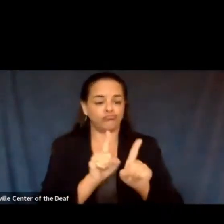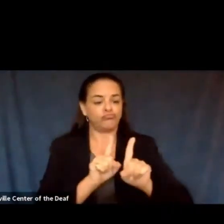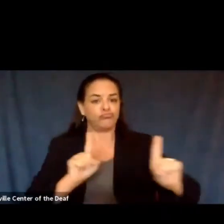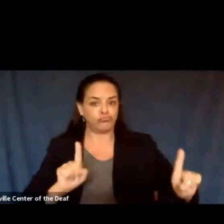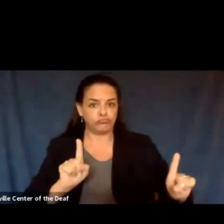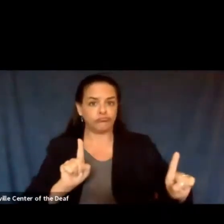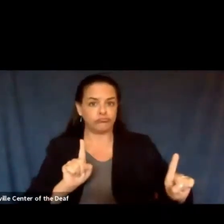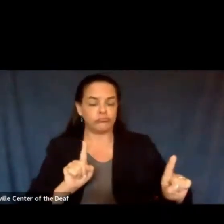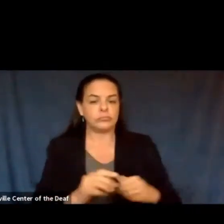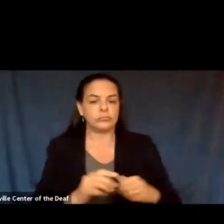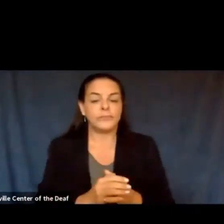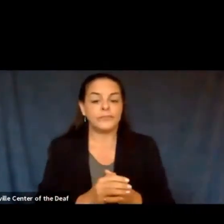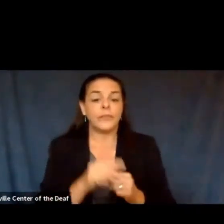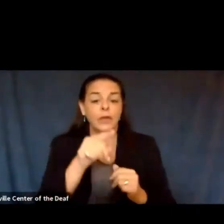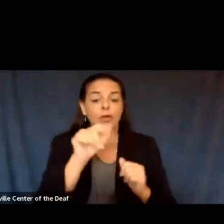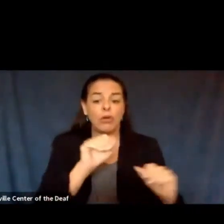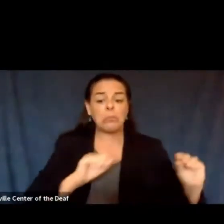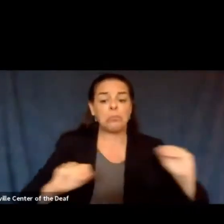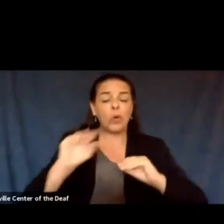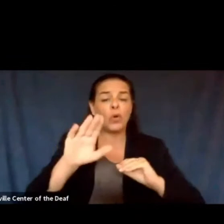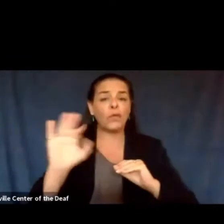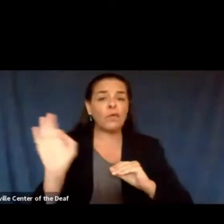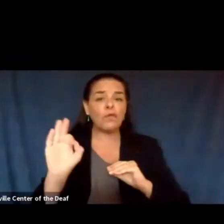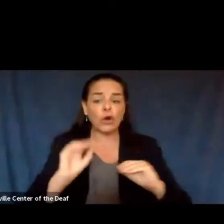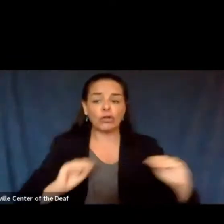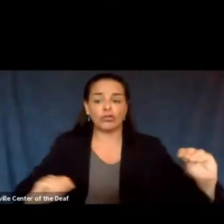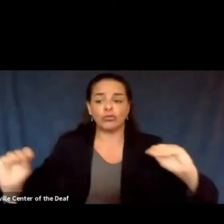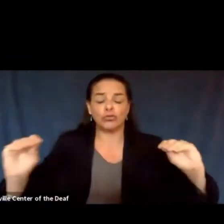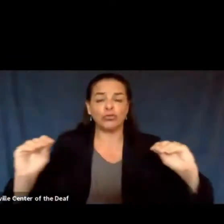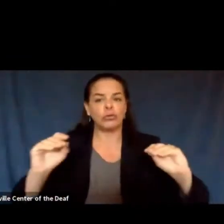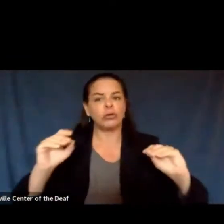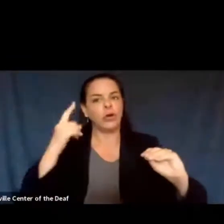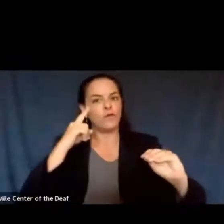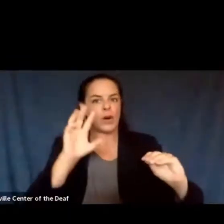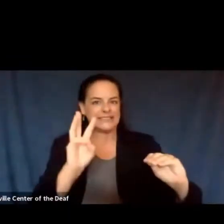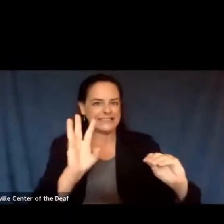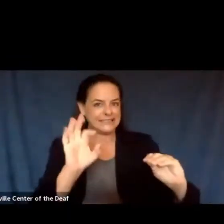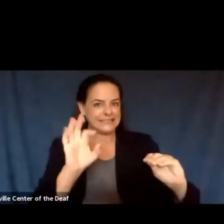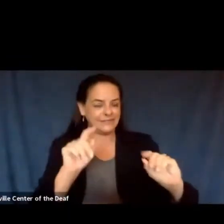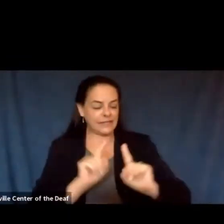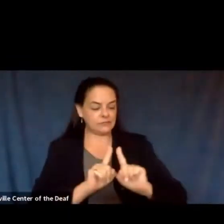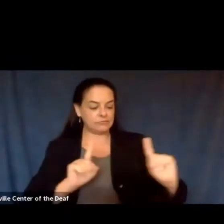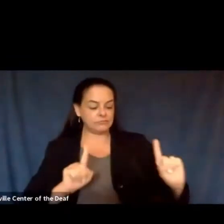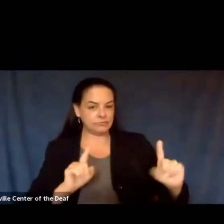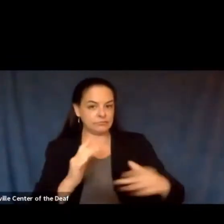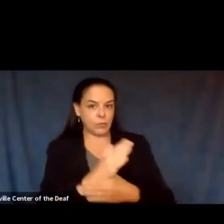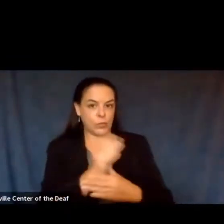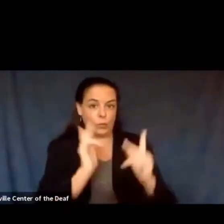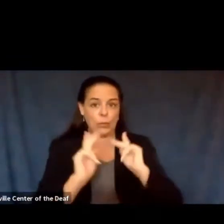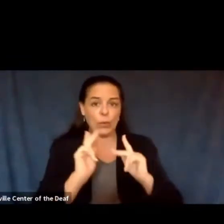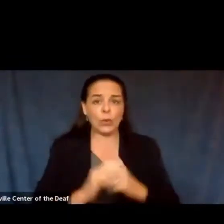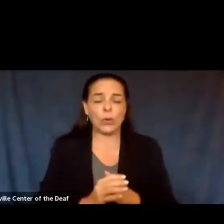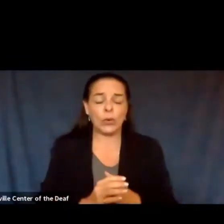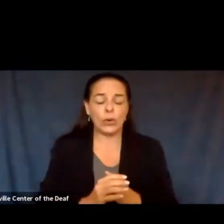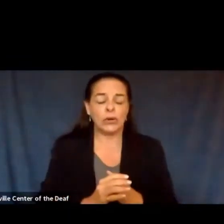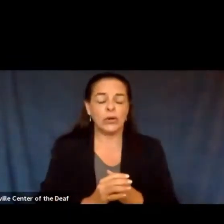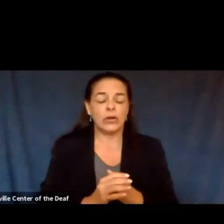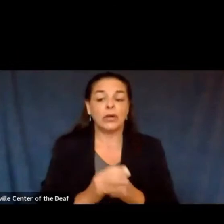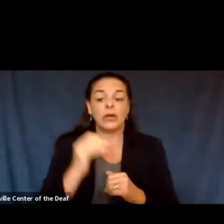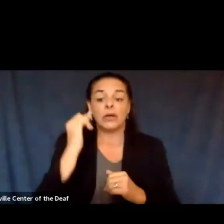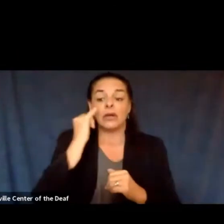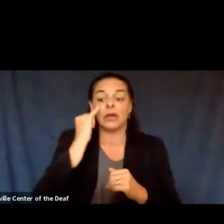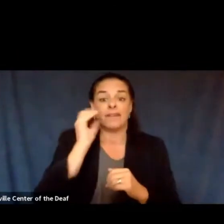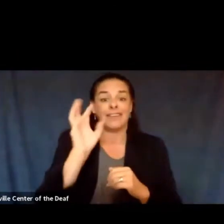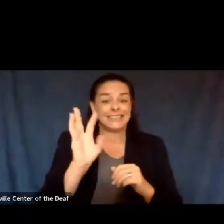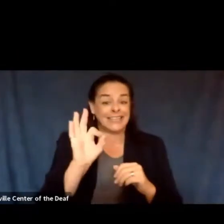out. You can even move some of your furniture around to keep at least 6 feet of distance between households. If 6 feet